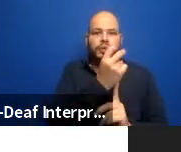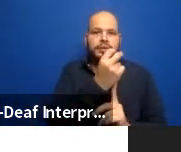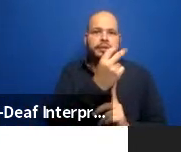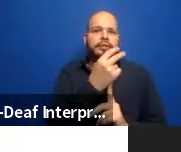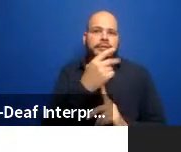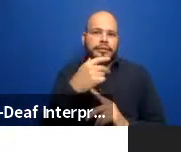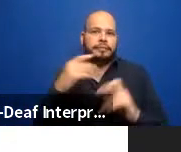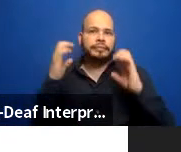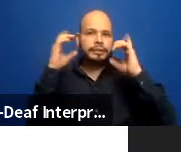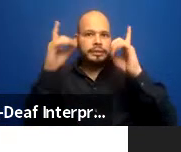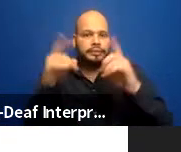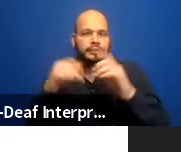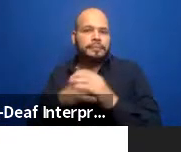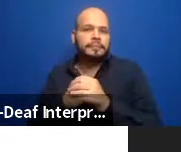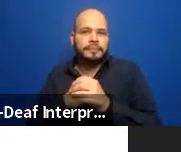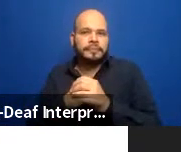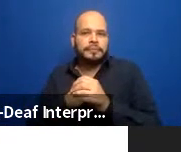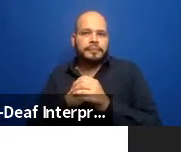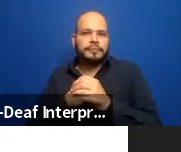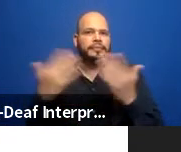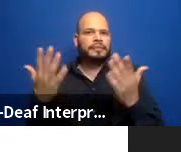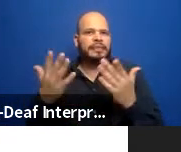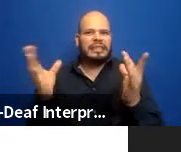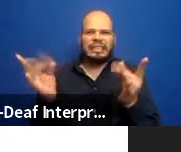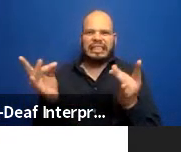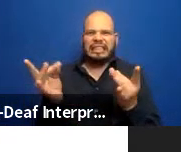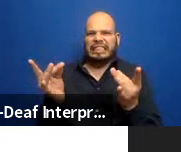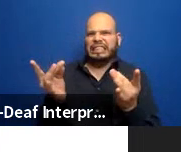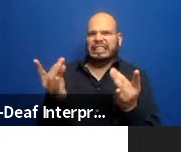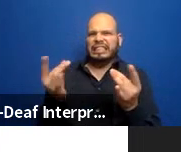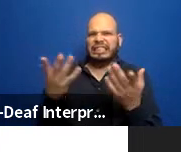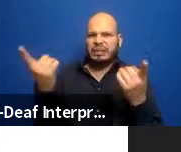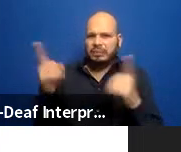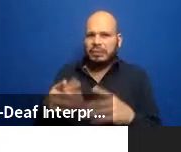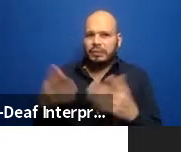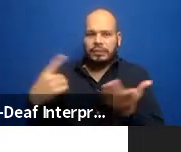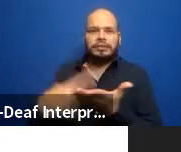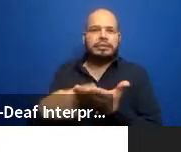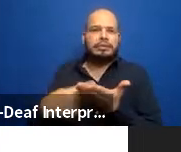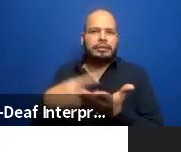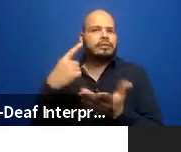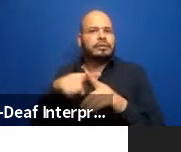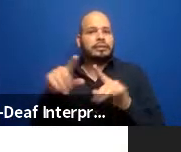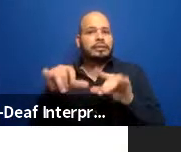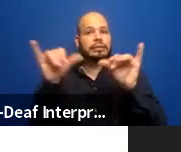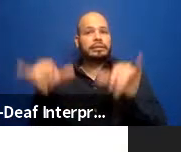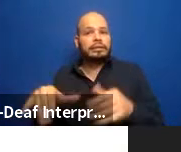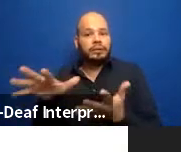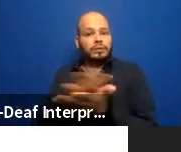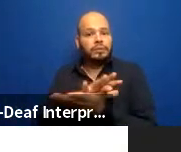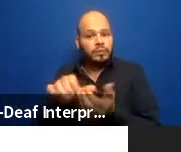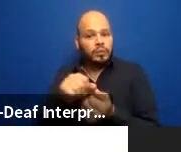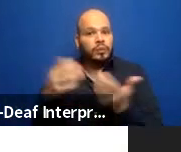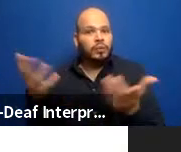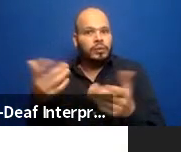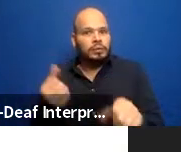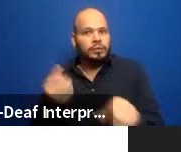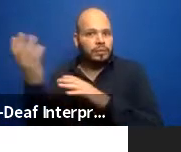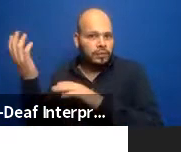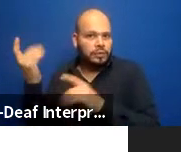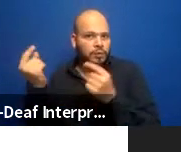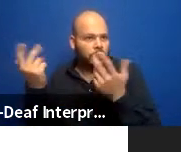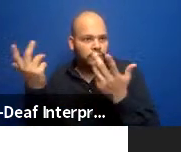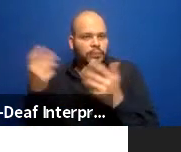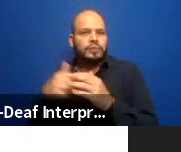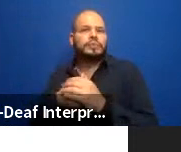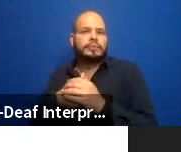bridging abolition and education, and most importantly, what possibilities are available to us when we engage abolitionist teaching